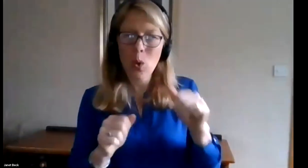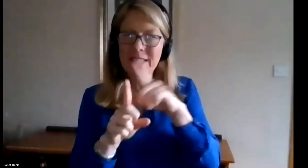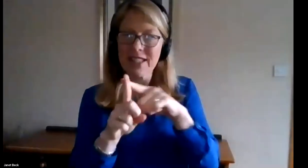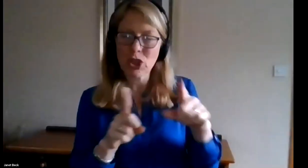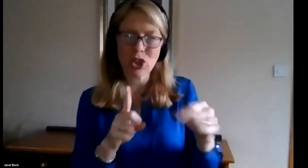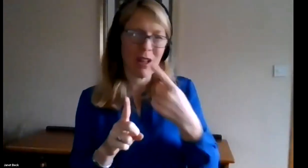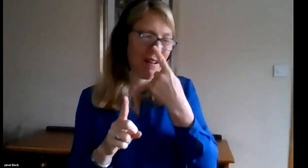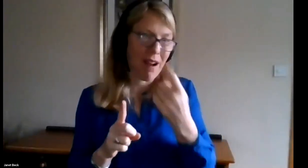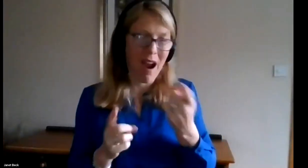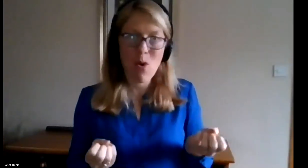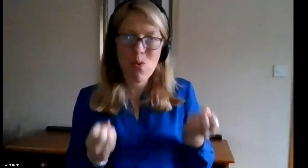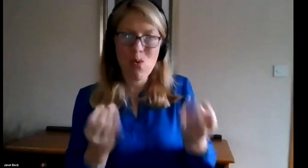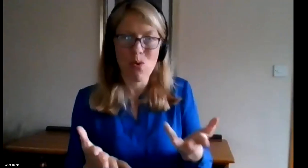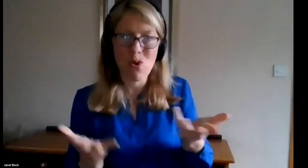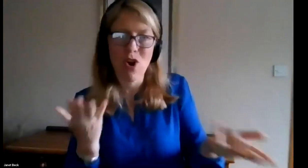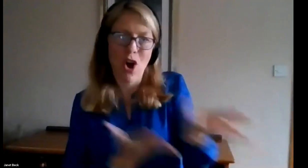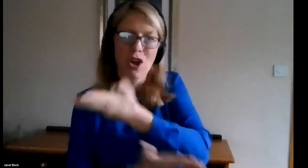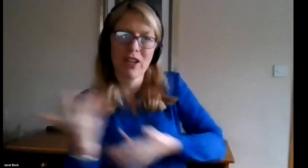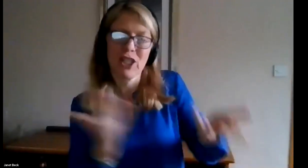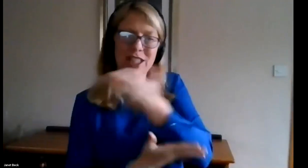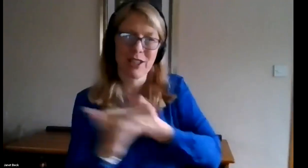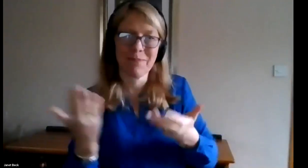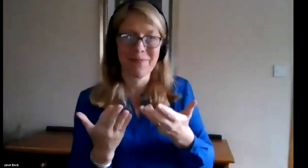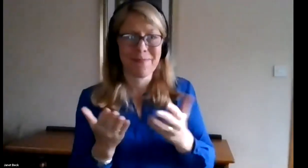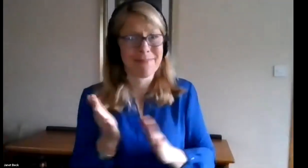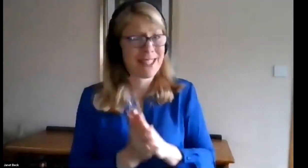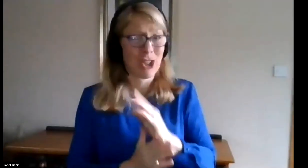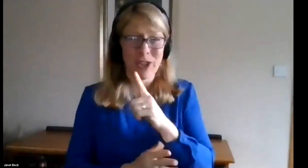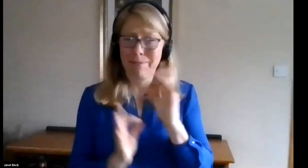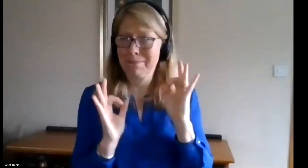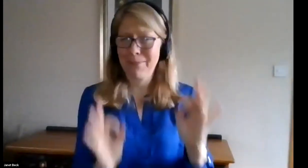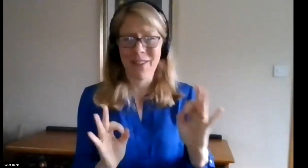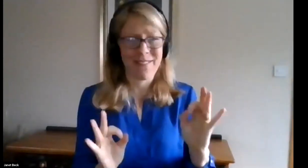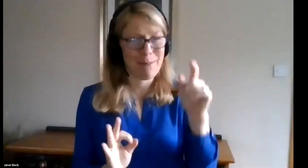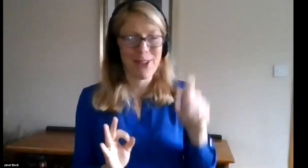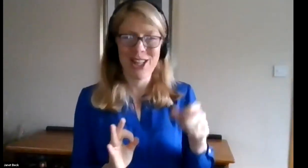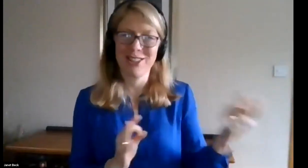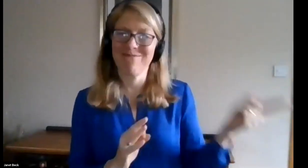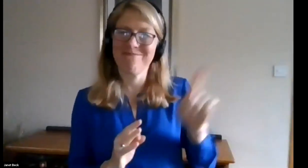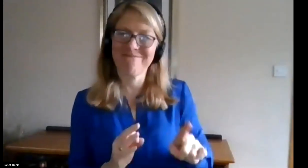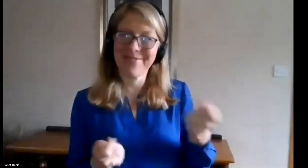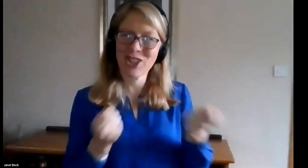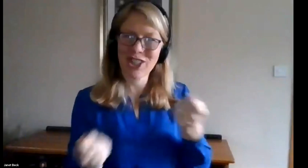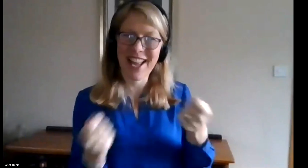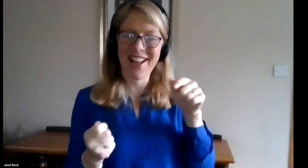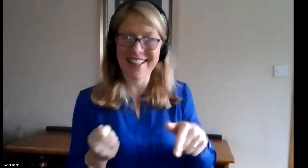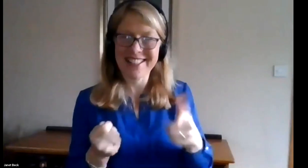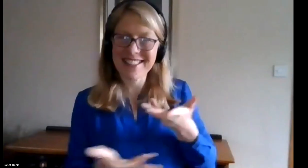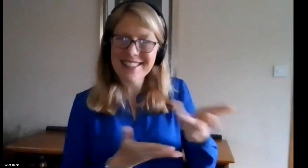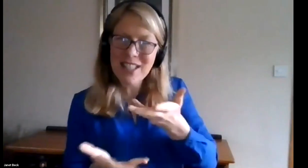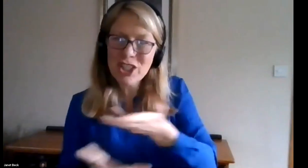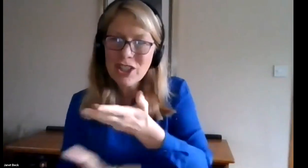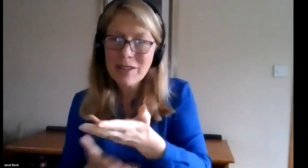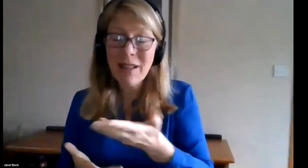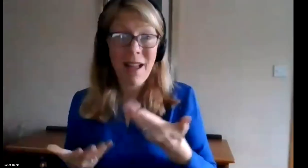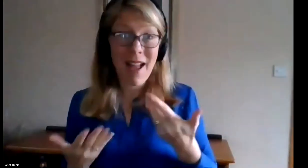ideal chair for today's discussion. So I'm going to pass over to Natalia now to open up the kind